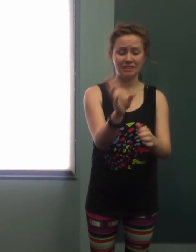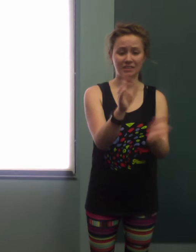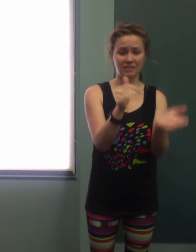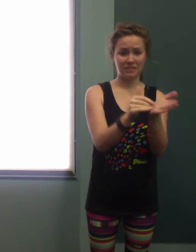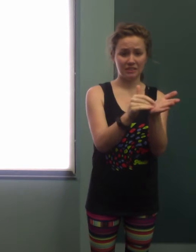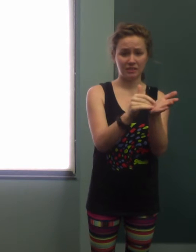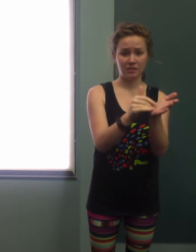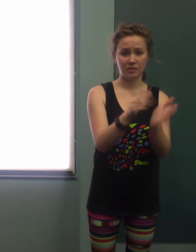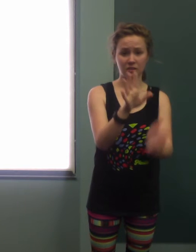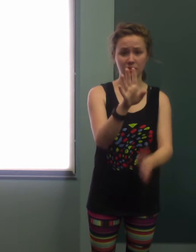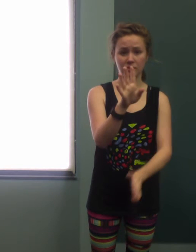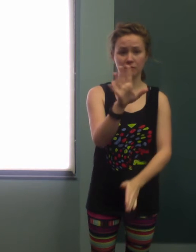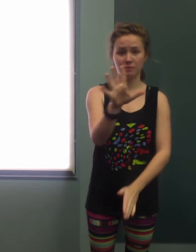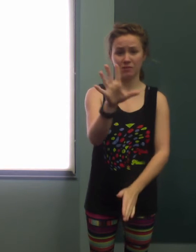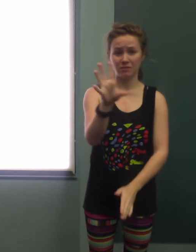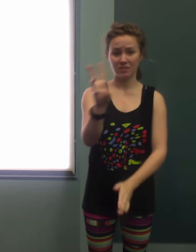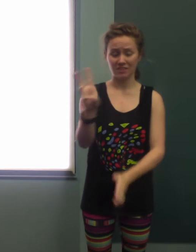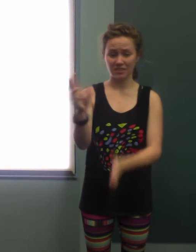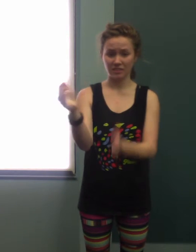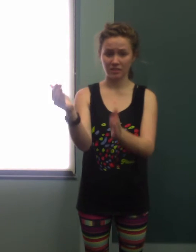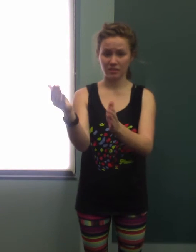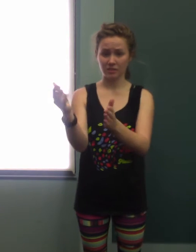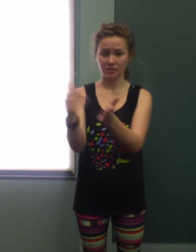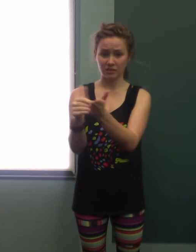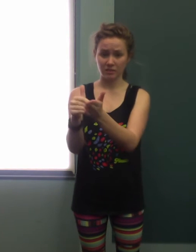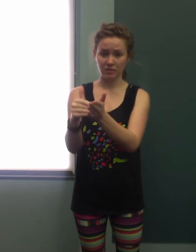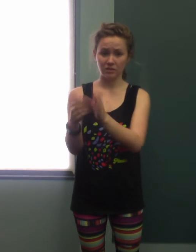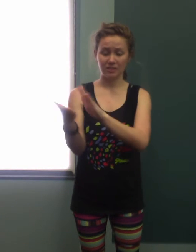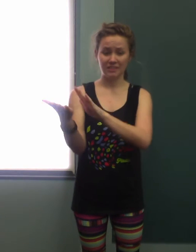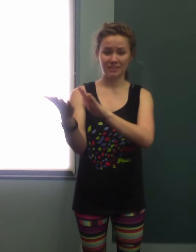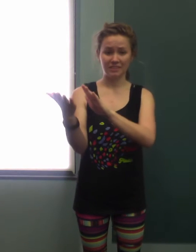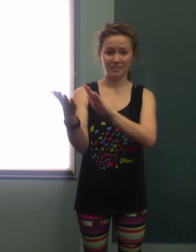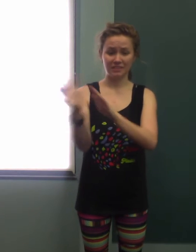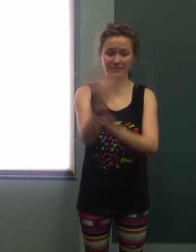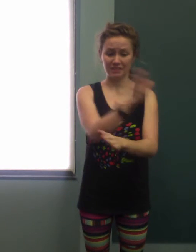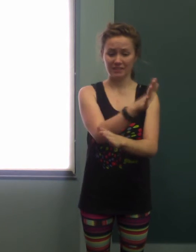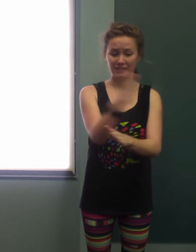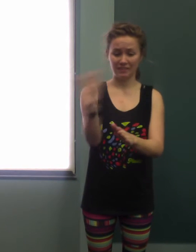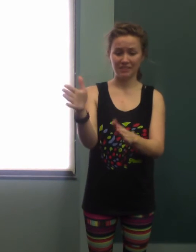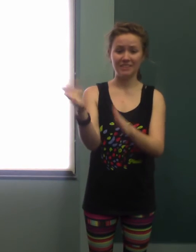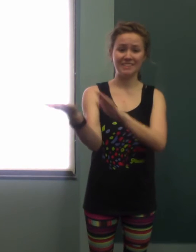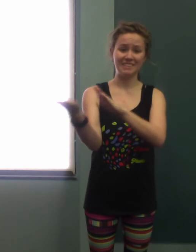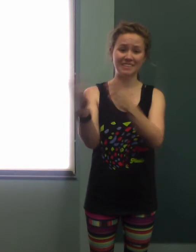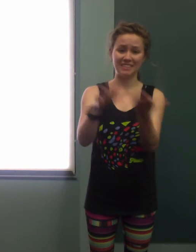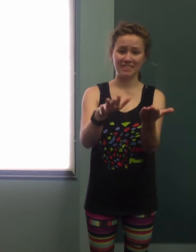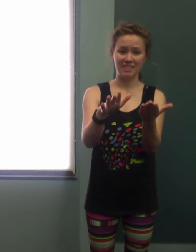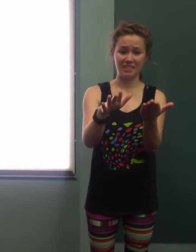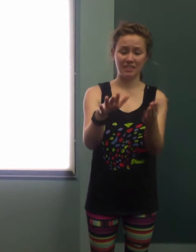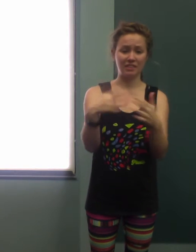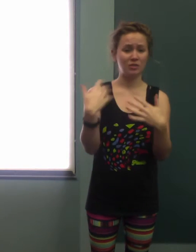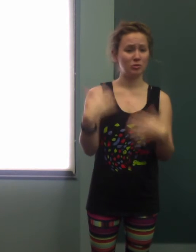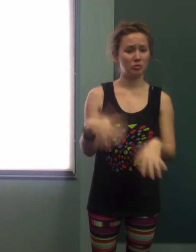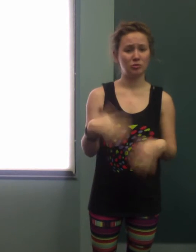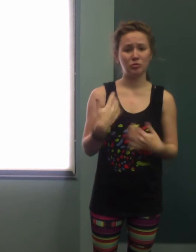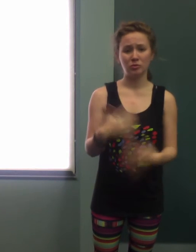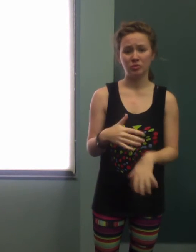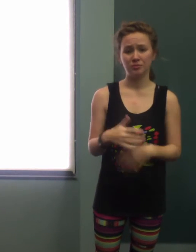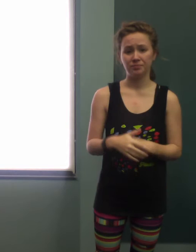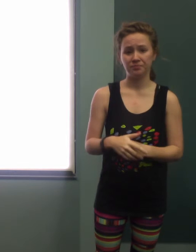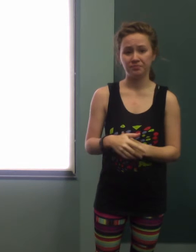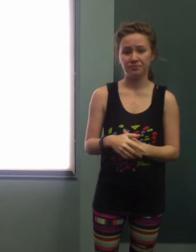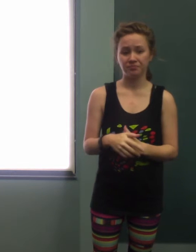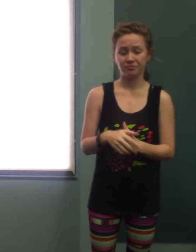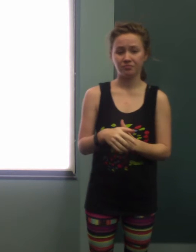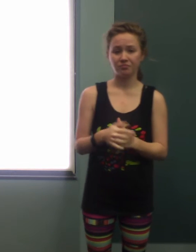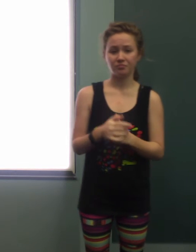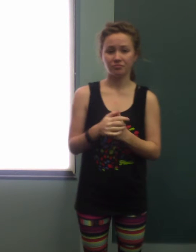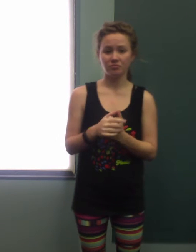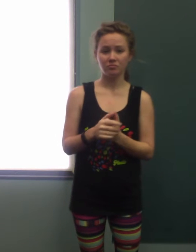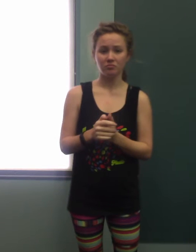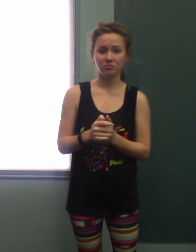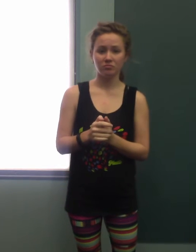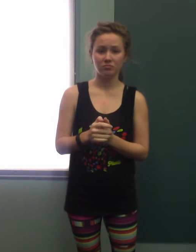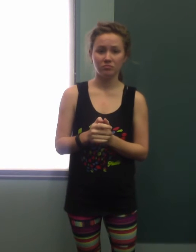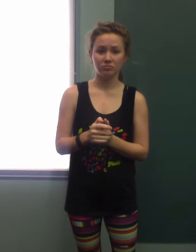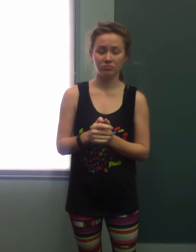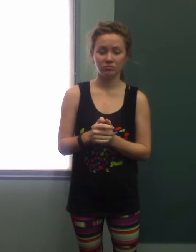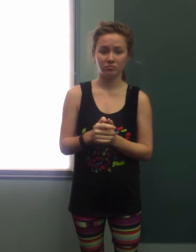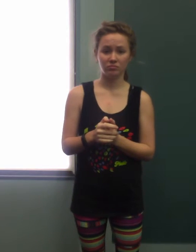3-day battle. That November, President Lincoln used the dedication ceremony for the Gettysburg National